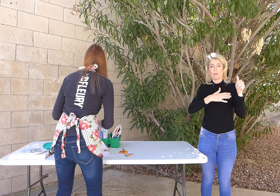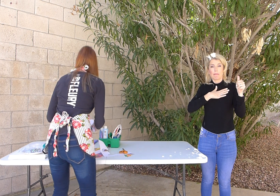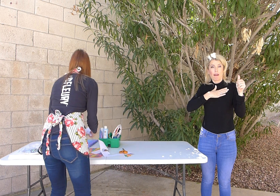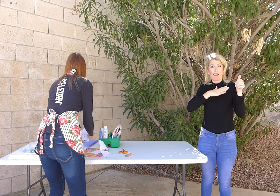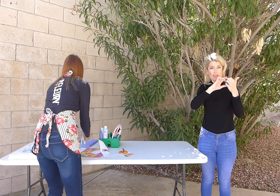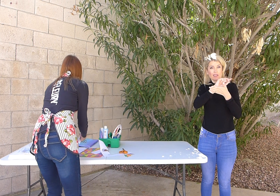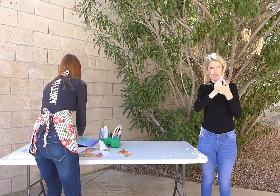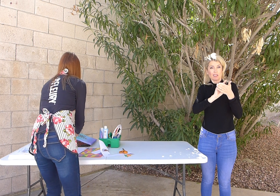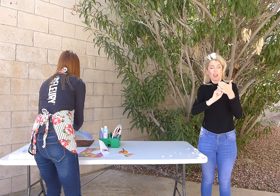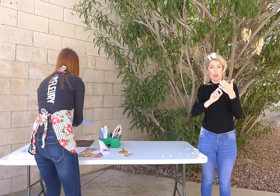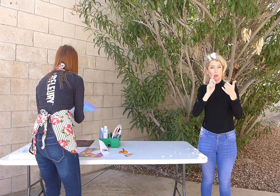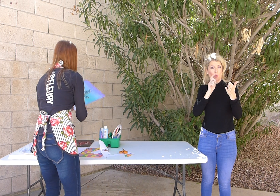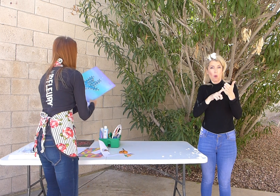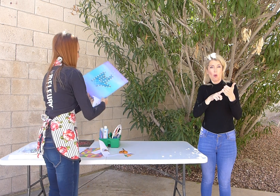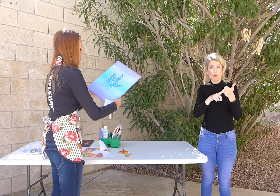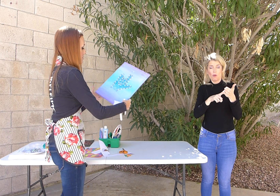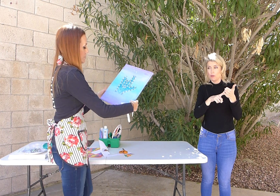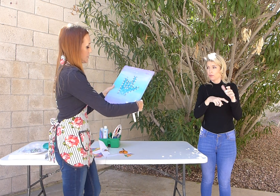designs,